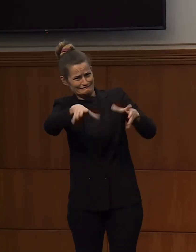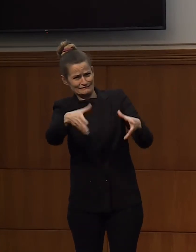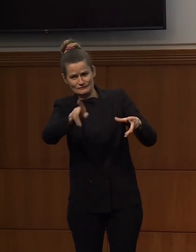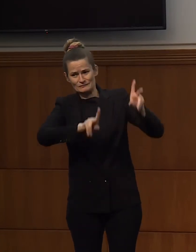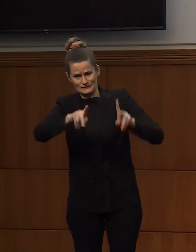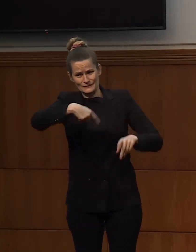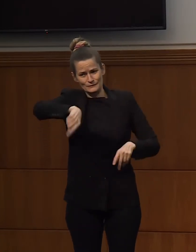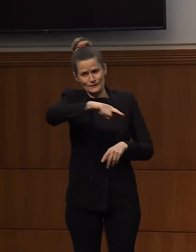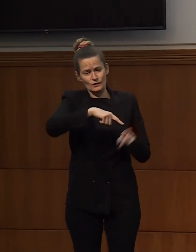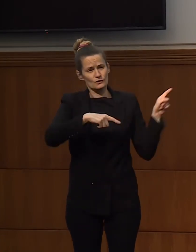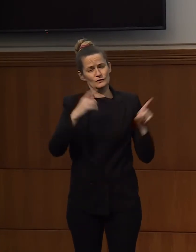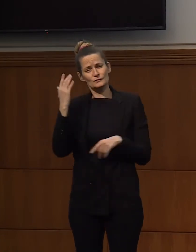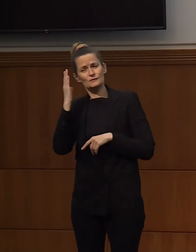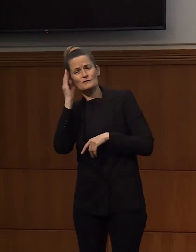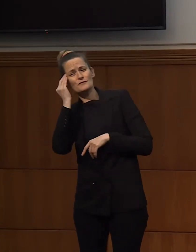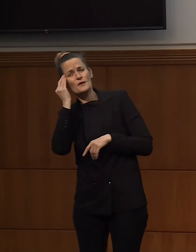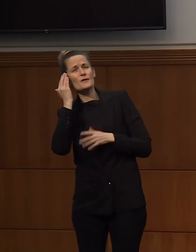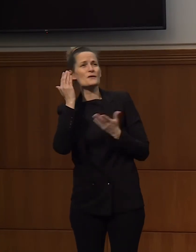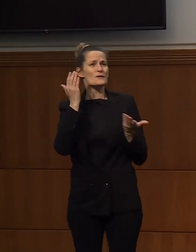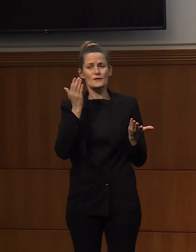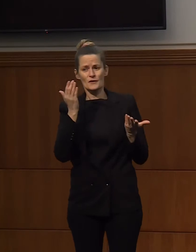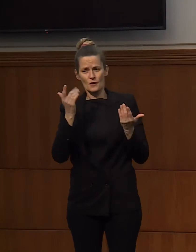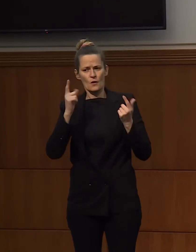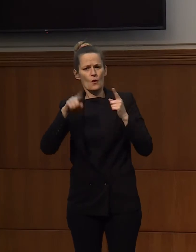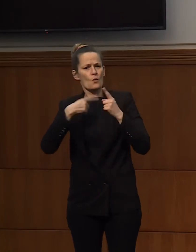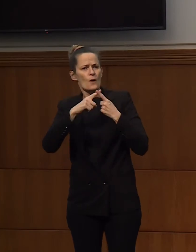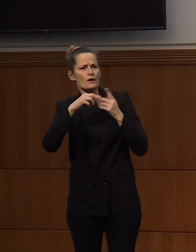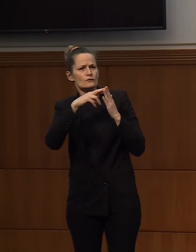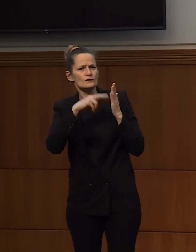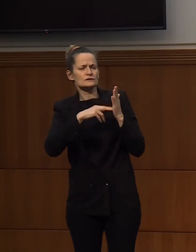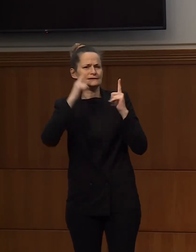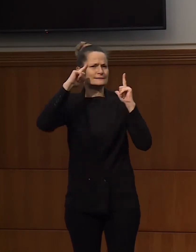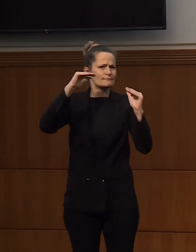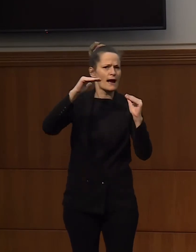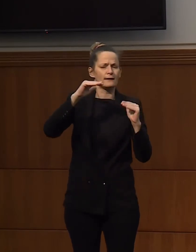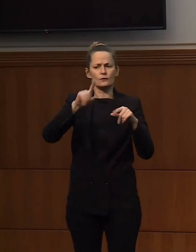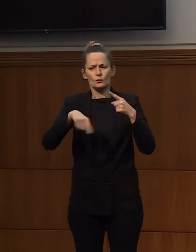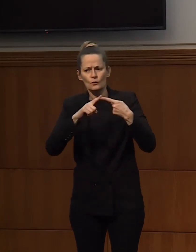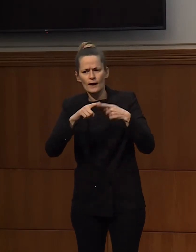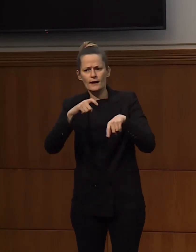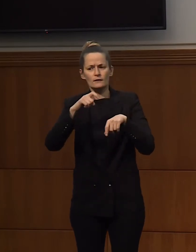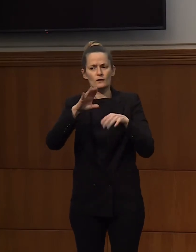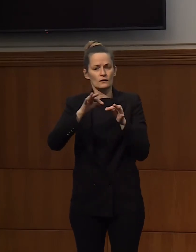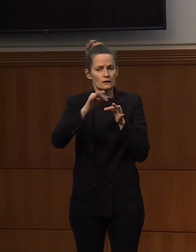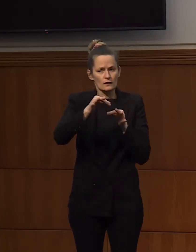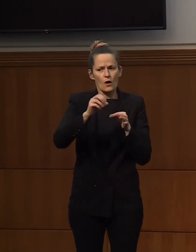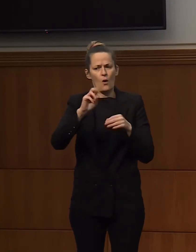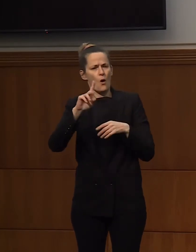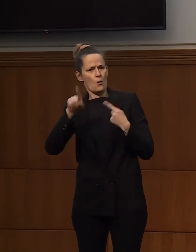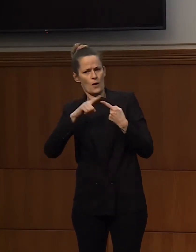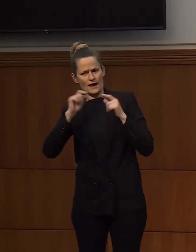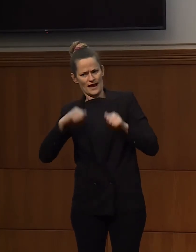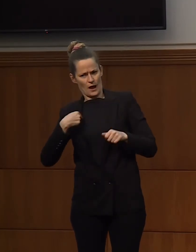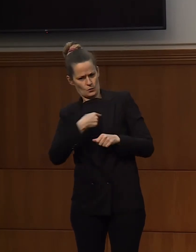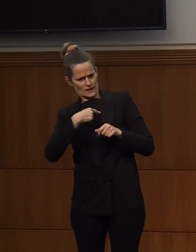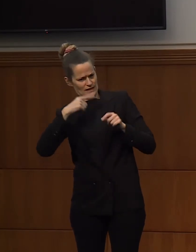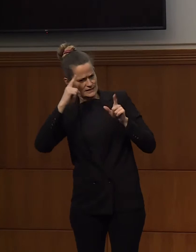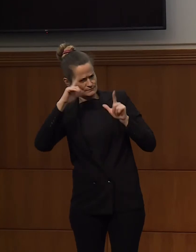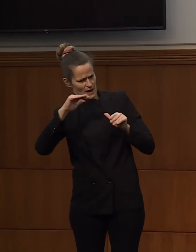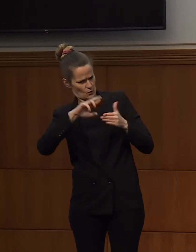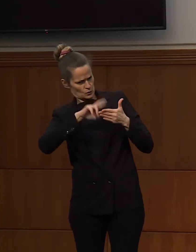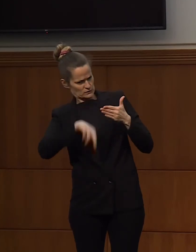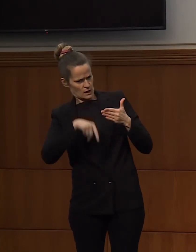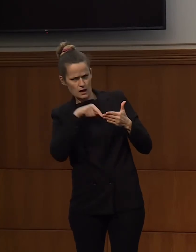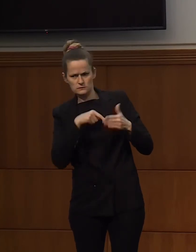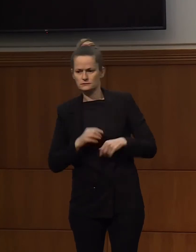expect results, if there's going to be any delay in the counting of mail-in or absentee votes? Sure. So the department issued guidance